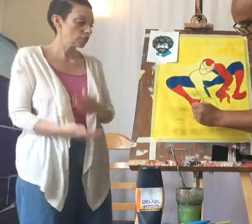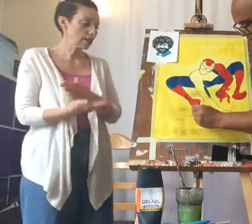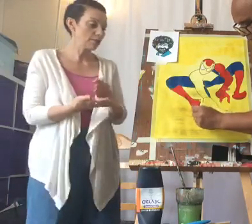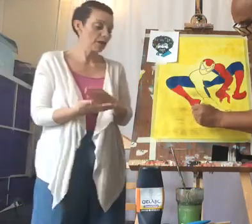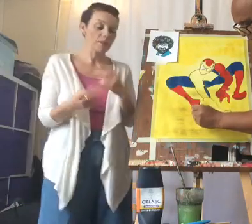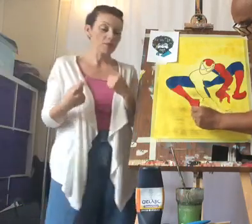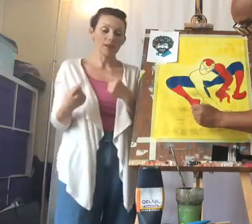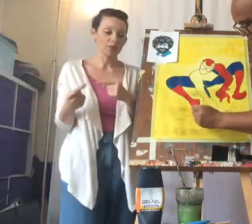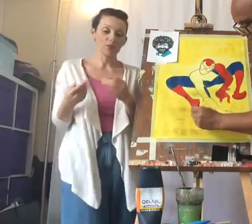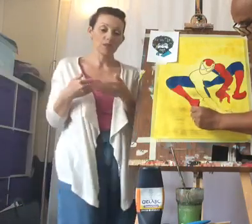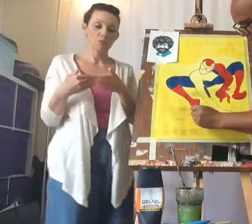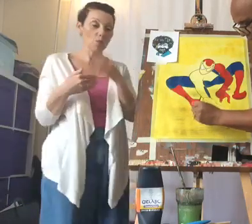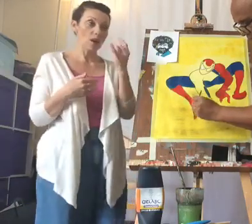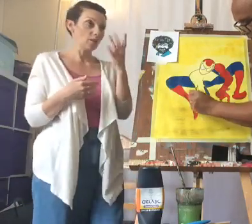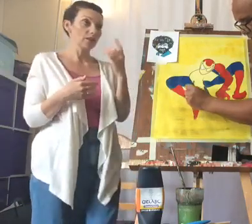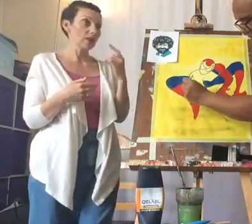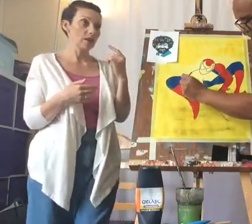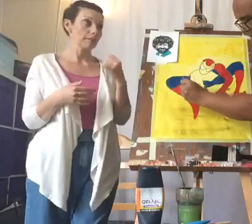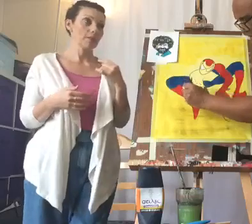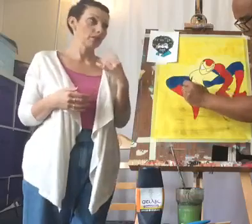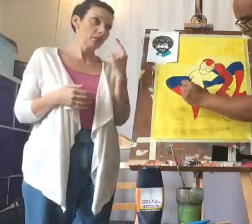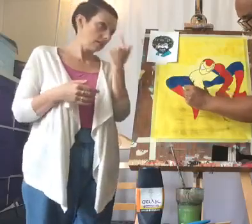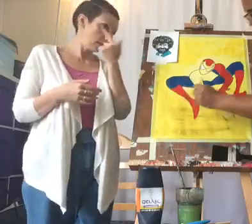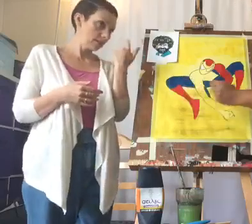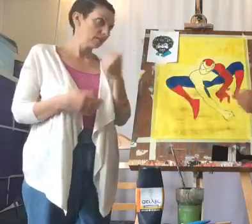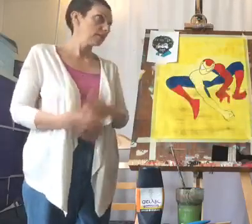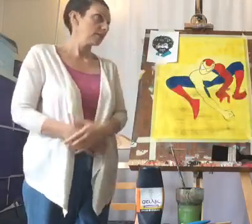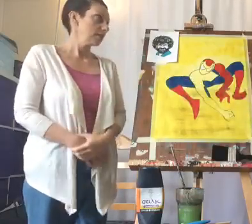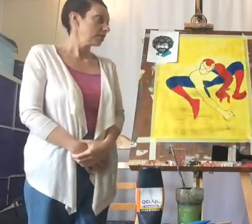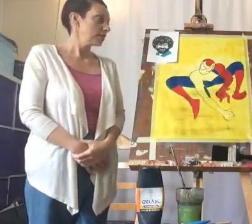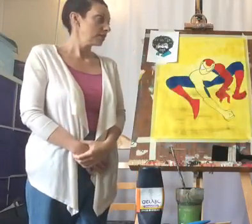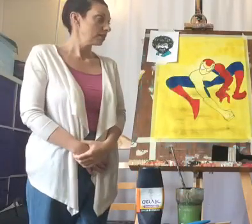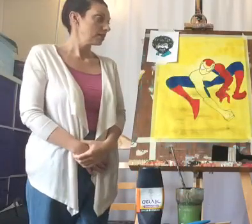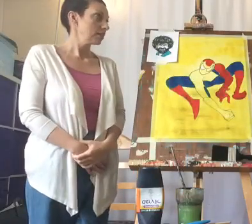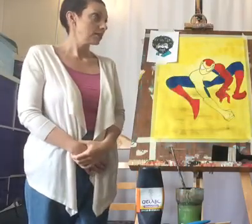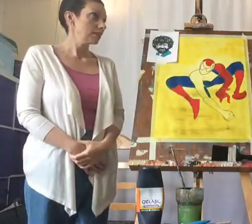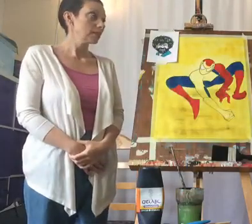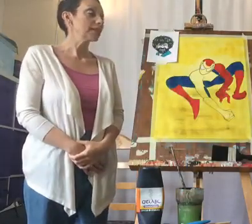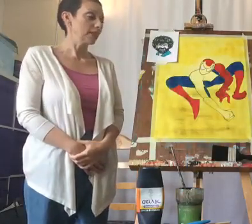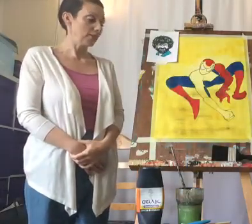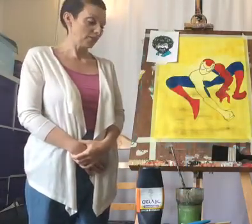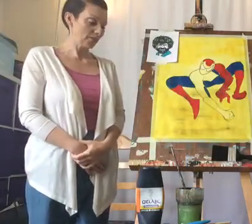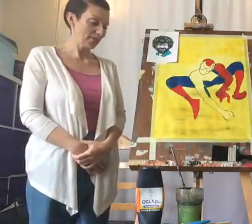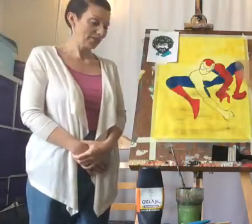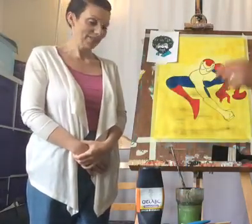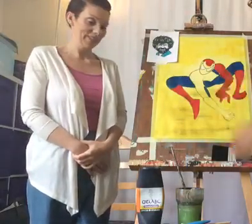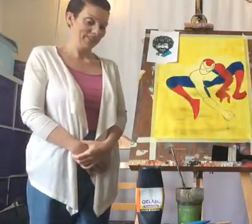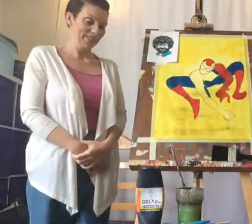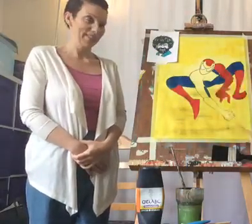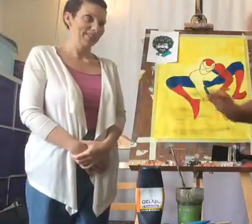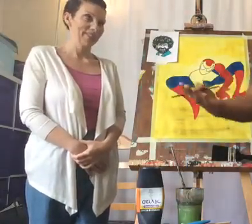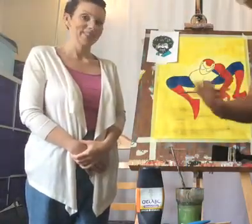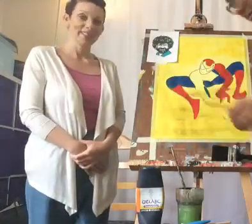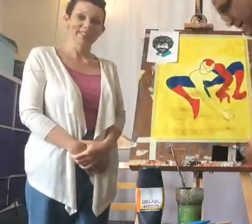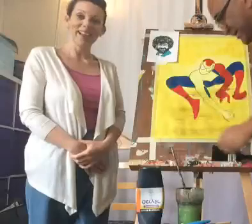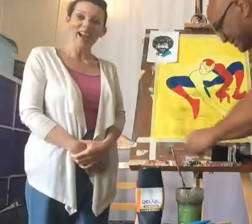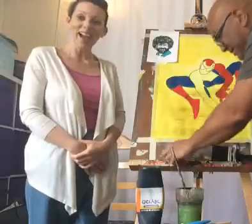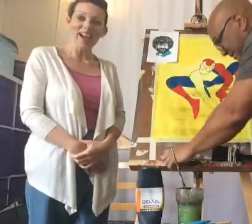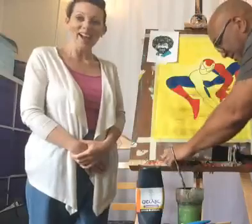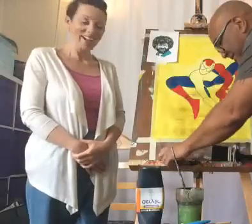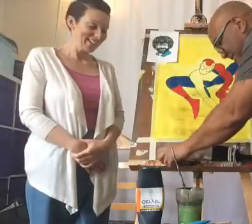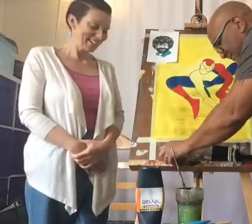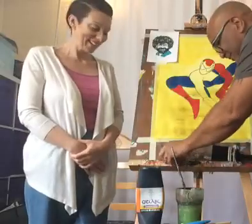So just to clarify, I'm not allowed to do any more white on the eyes then. Do you really want to? Yeah. Hold on. Sorry about